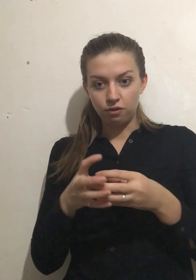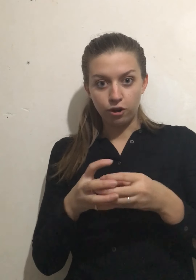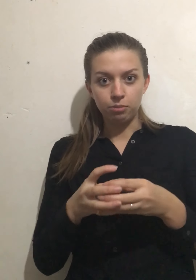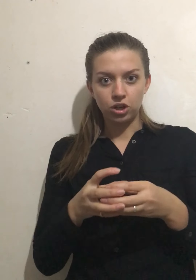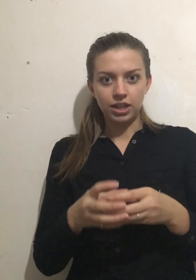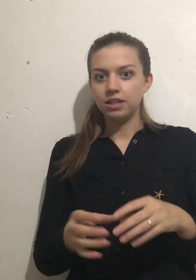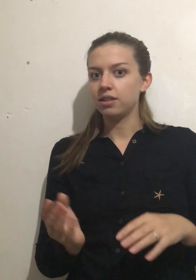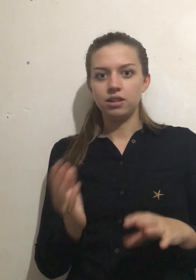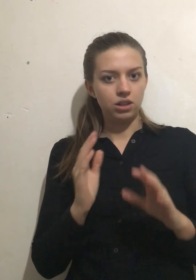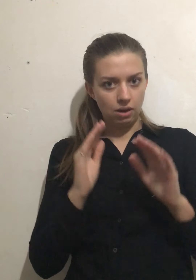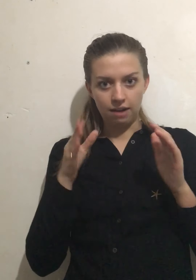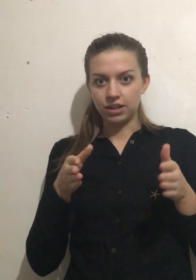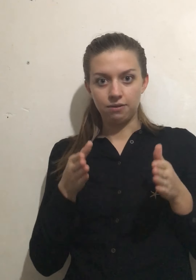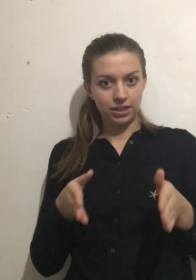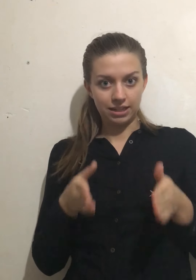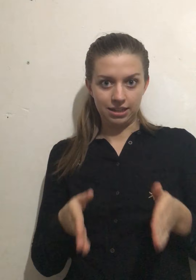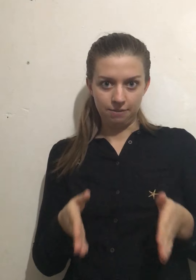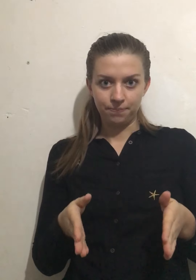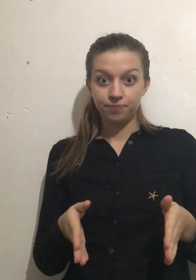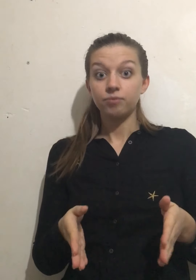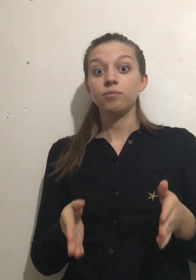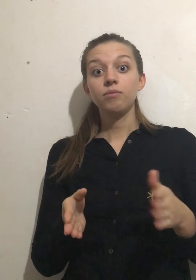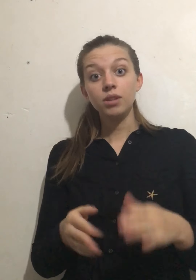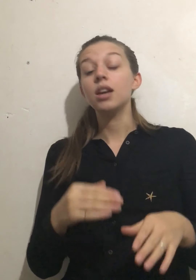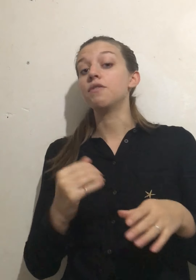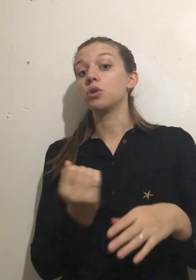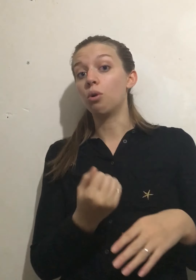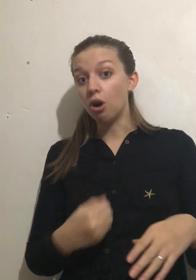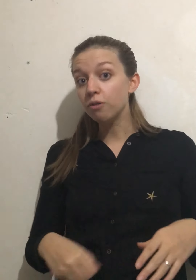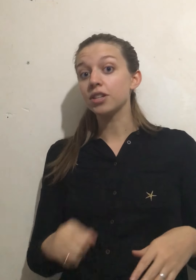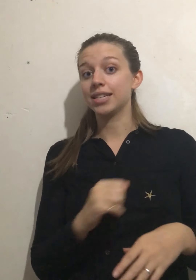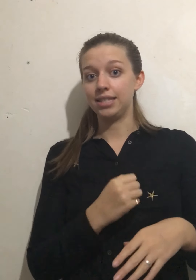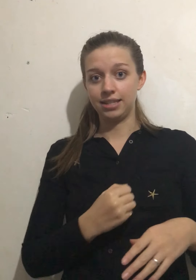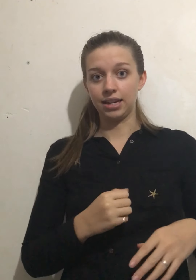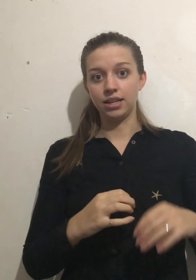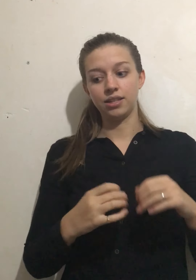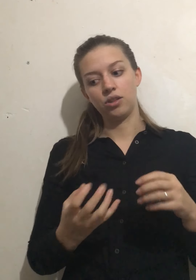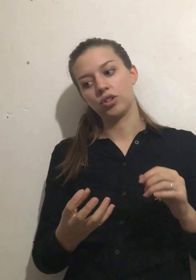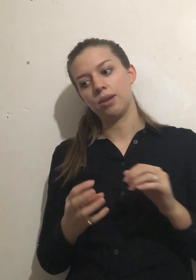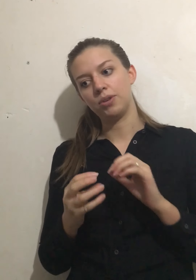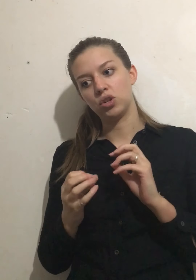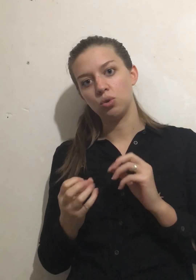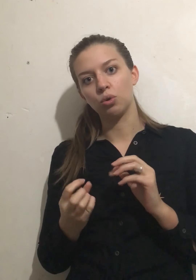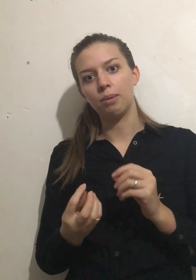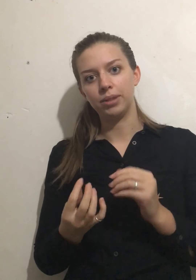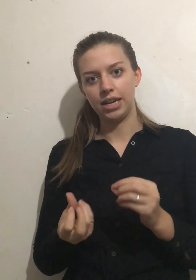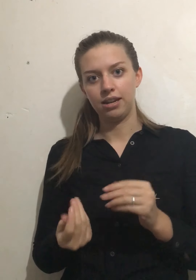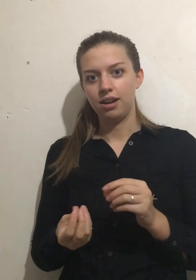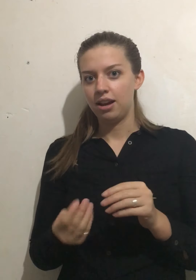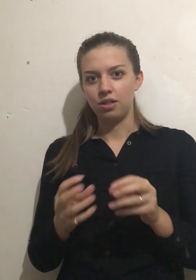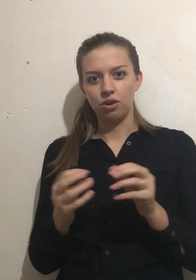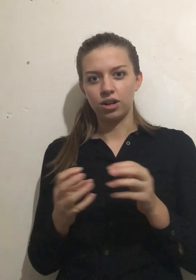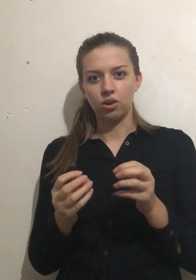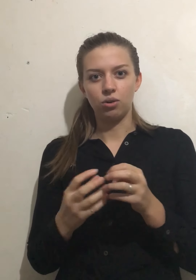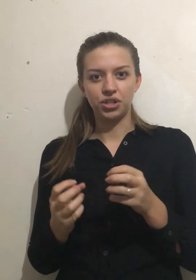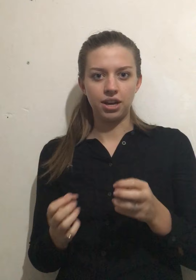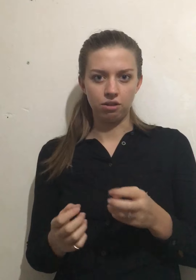firm cookies, you have to have 60. If you go over 60 seconds, then they're going to be too crumbly and they're not going to hold together very